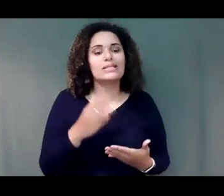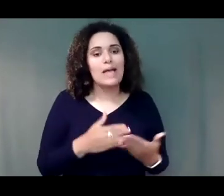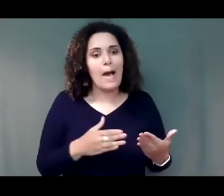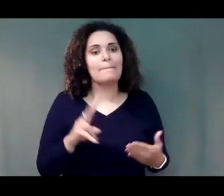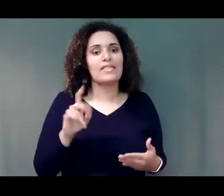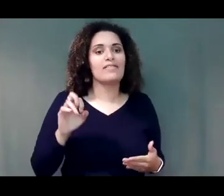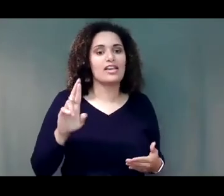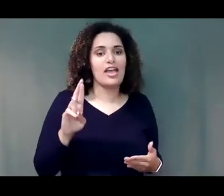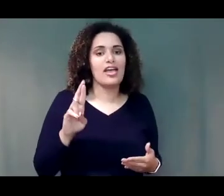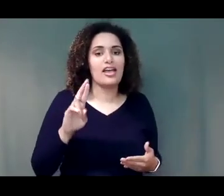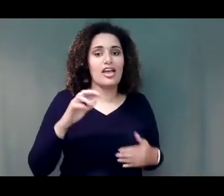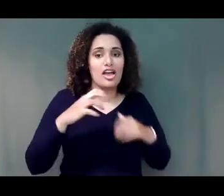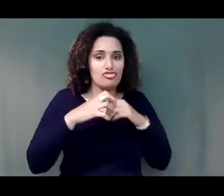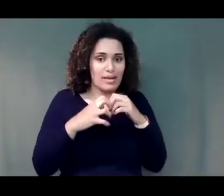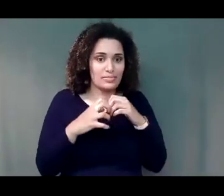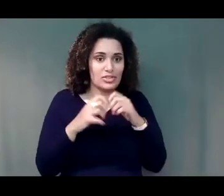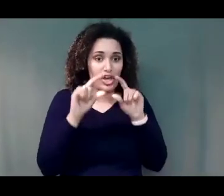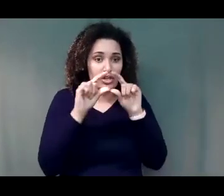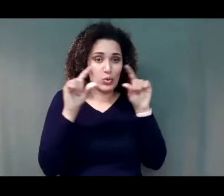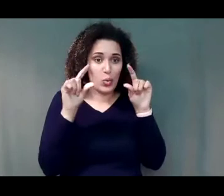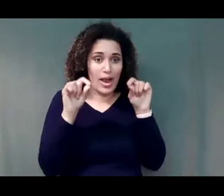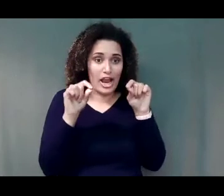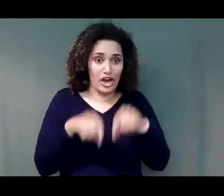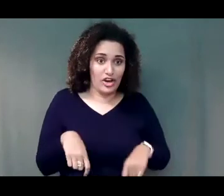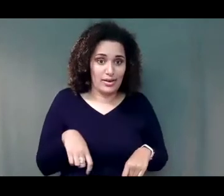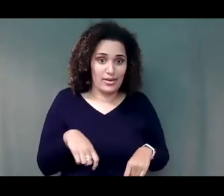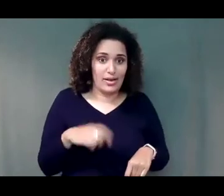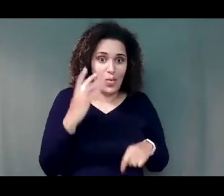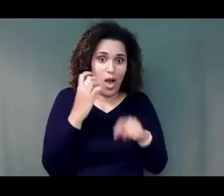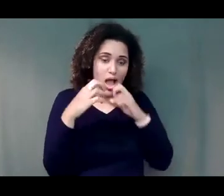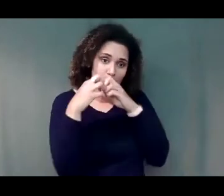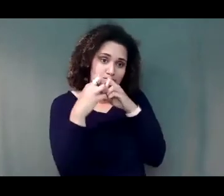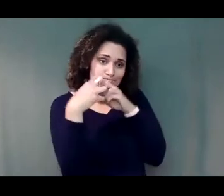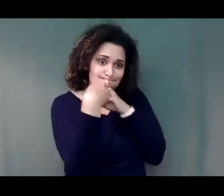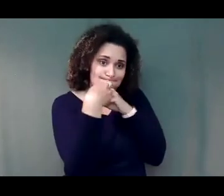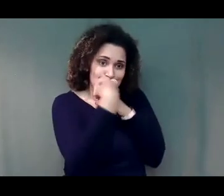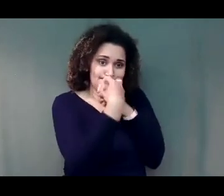Viognier grapes are literally square, because there's one here and there's another one here, and